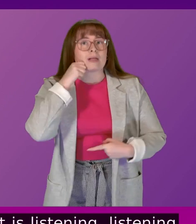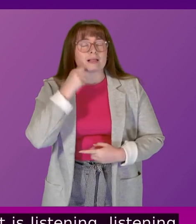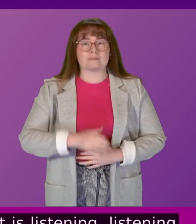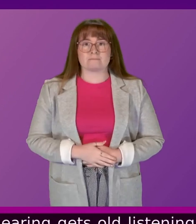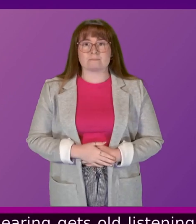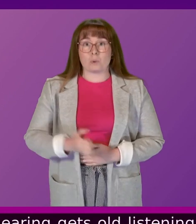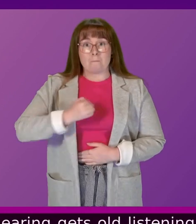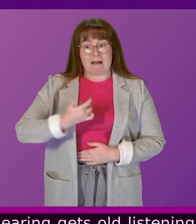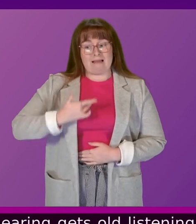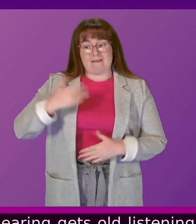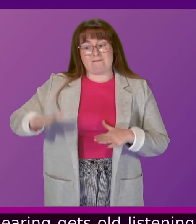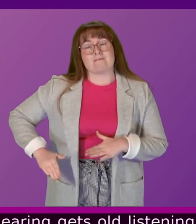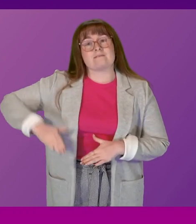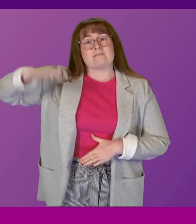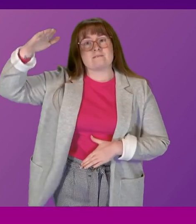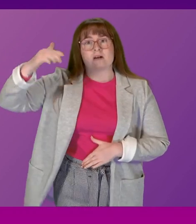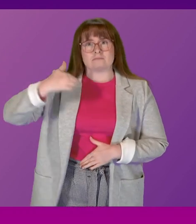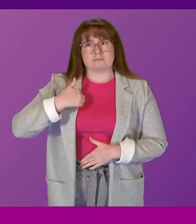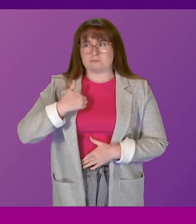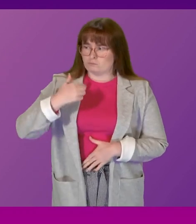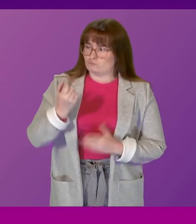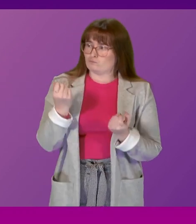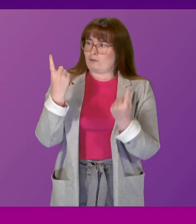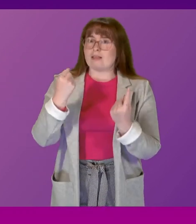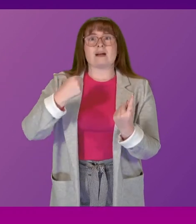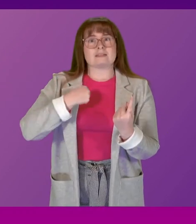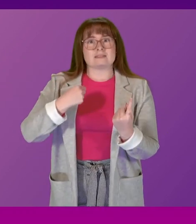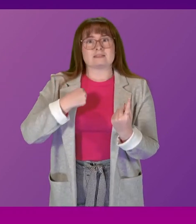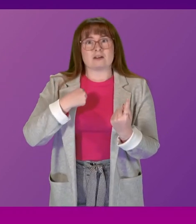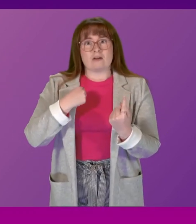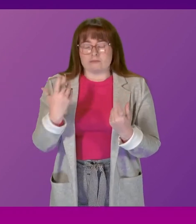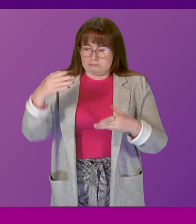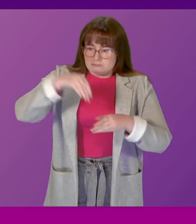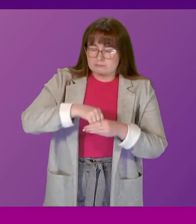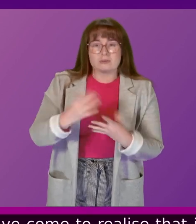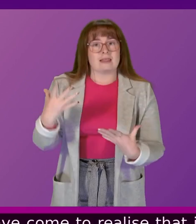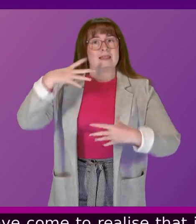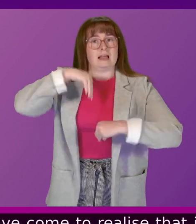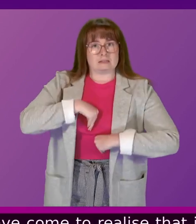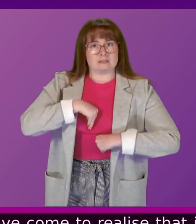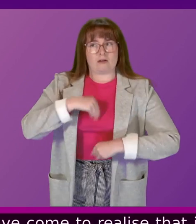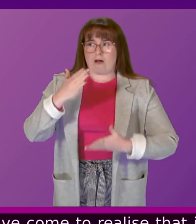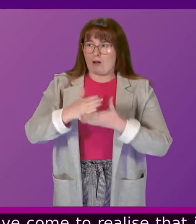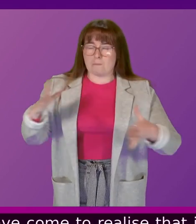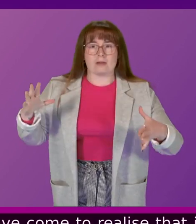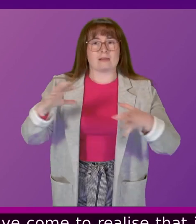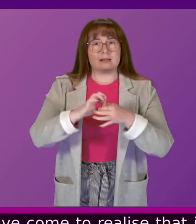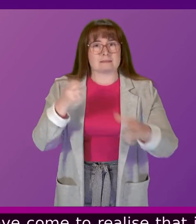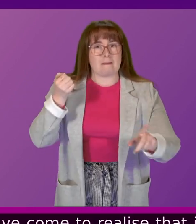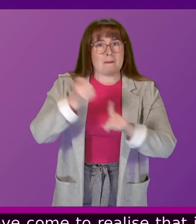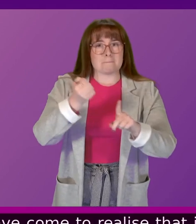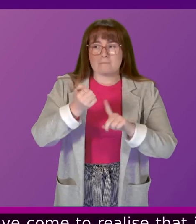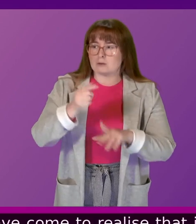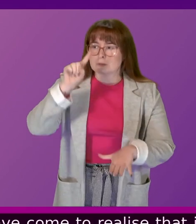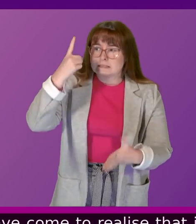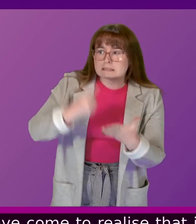through my life, I've come to realize that it's the participation of listening that's at the heart